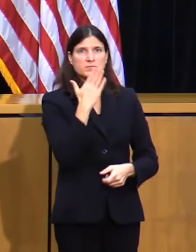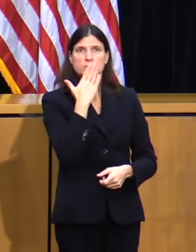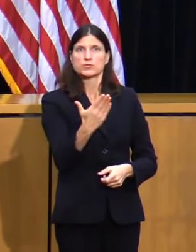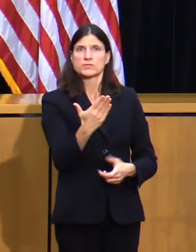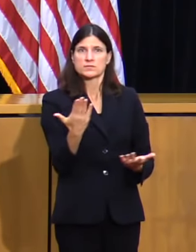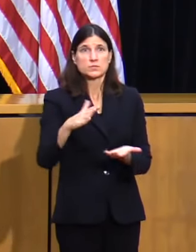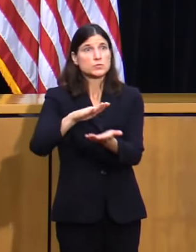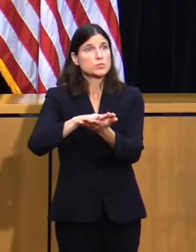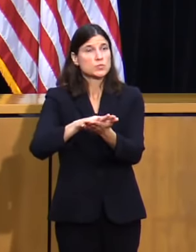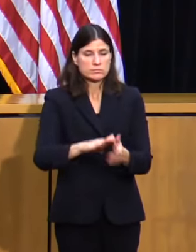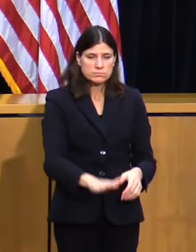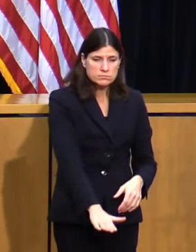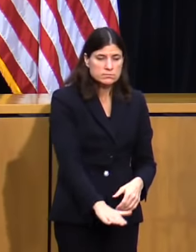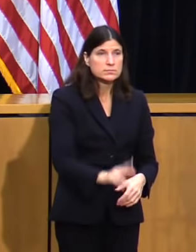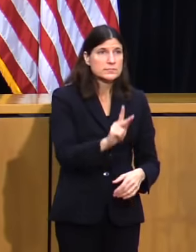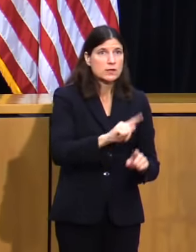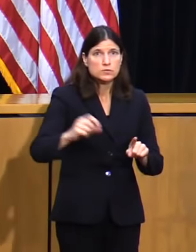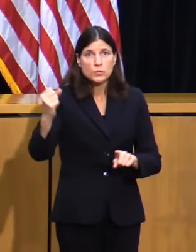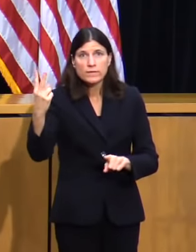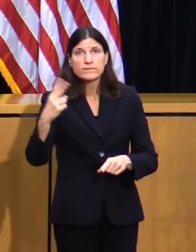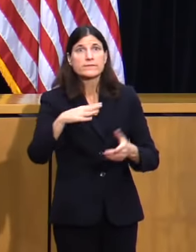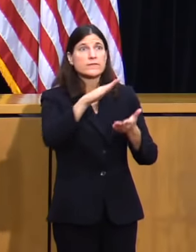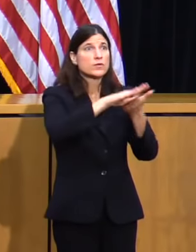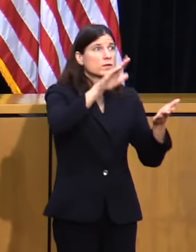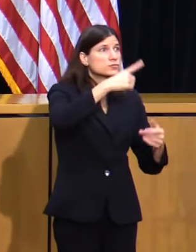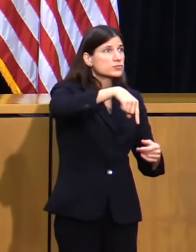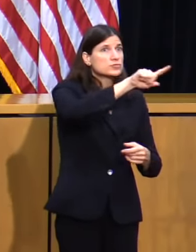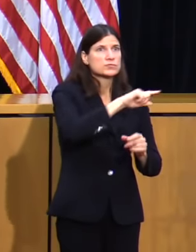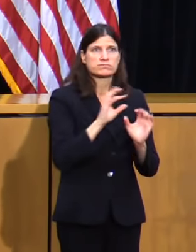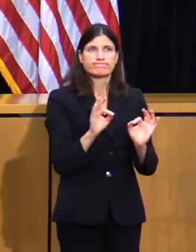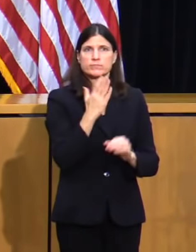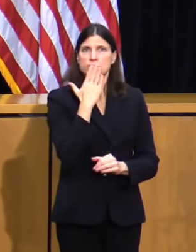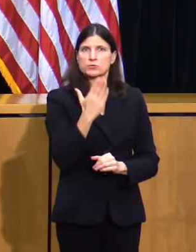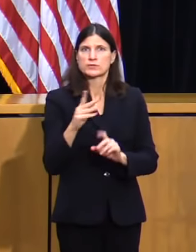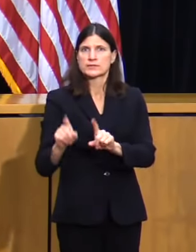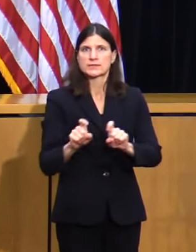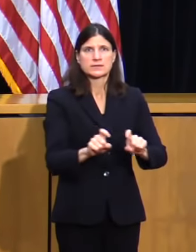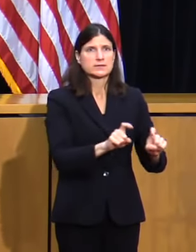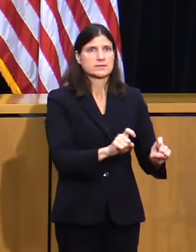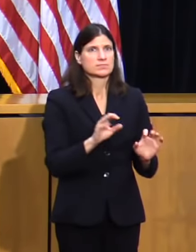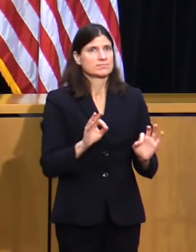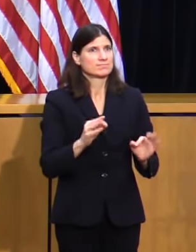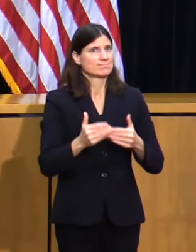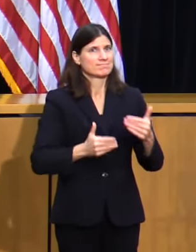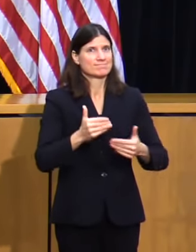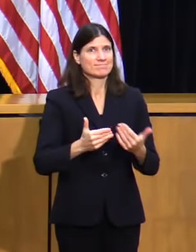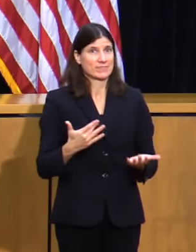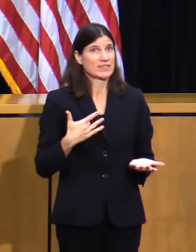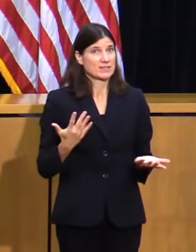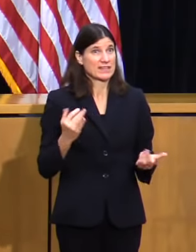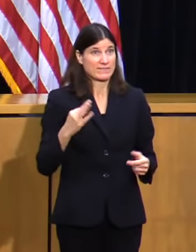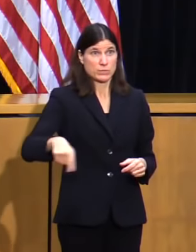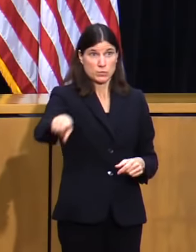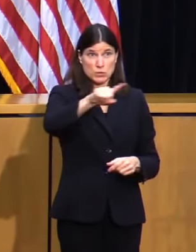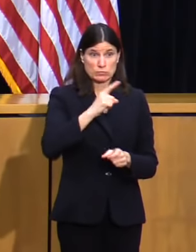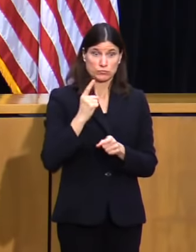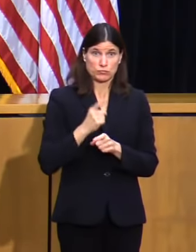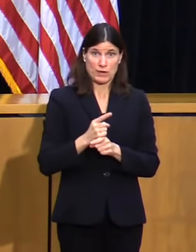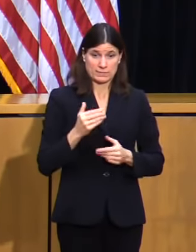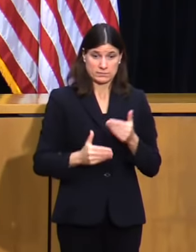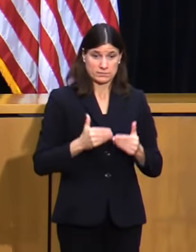In the places and spaces where we're supposed to do the right things, people are doing the right things. And it has made a